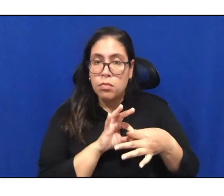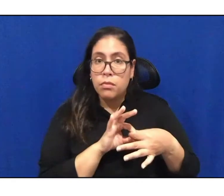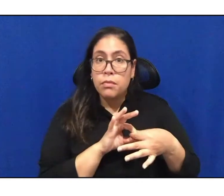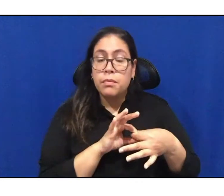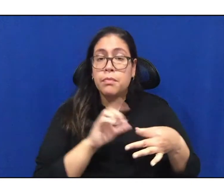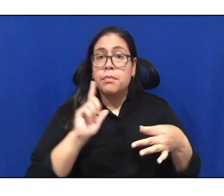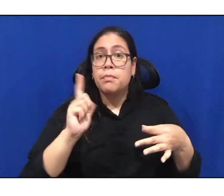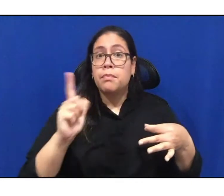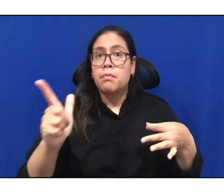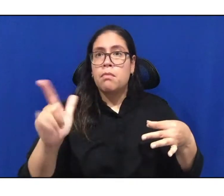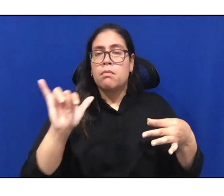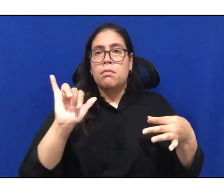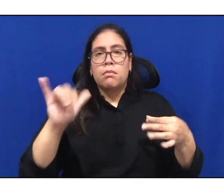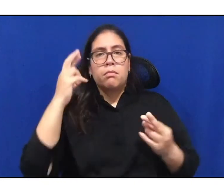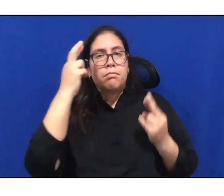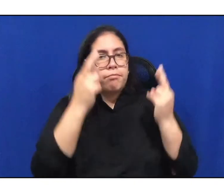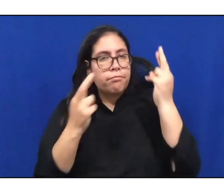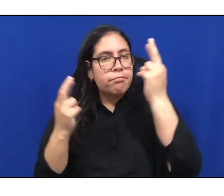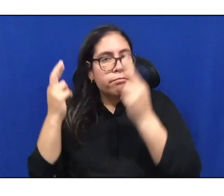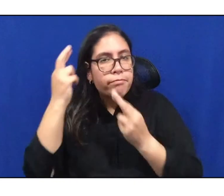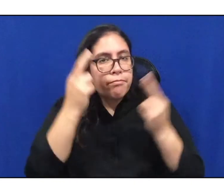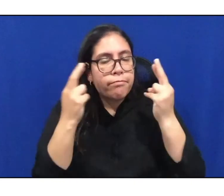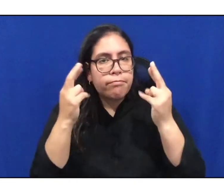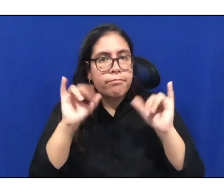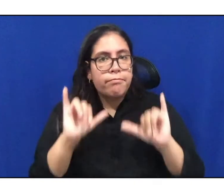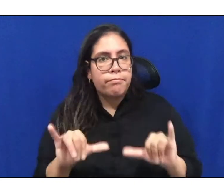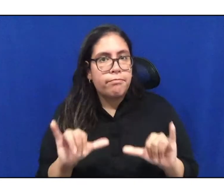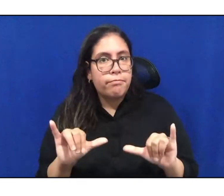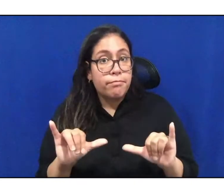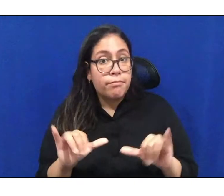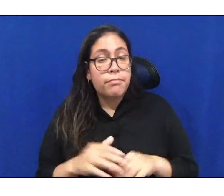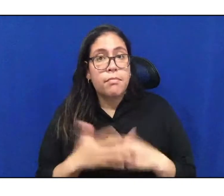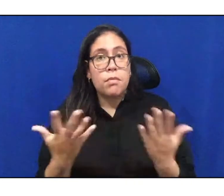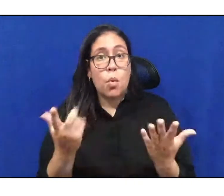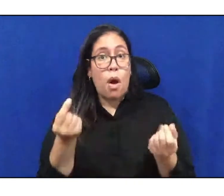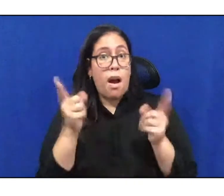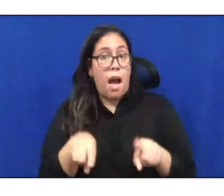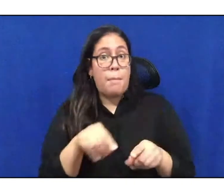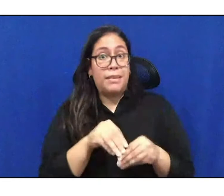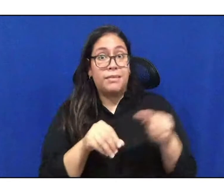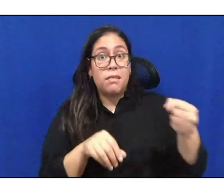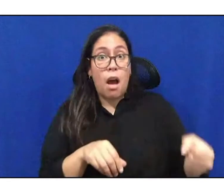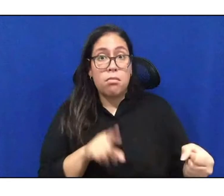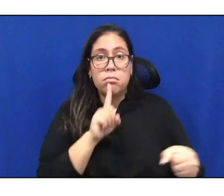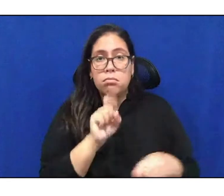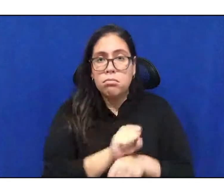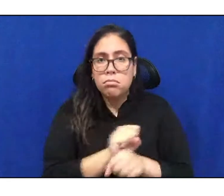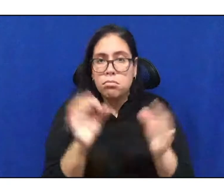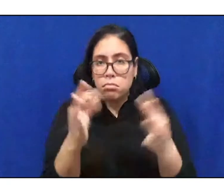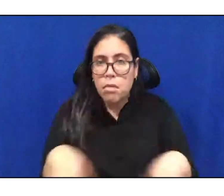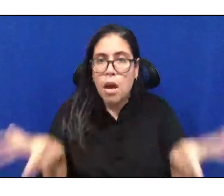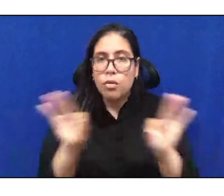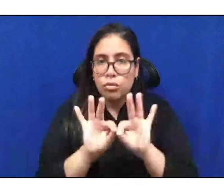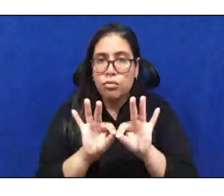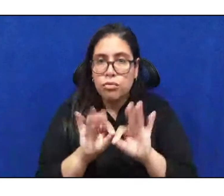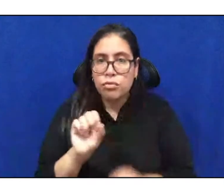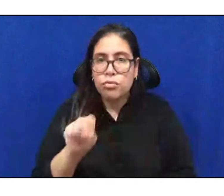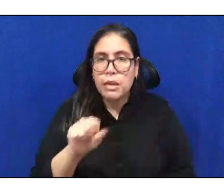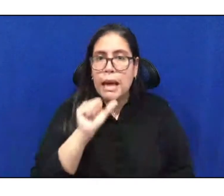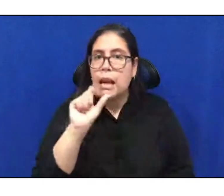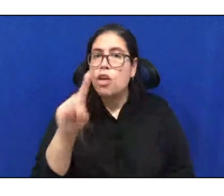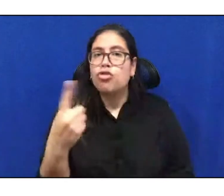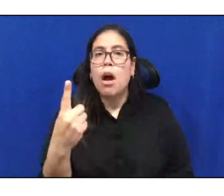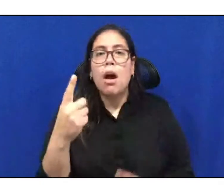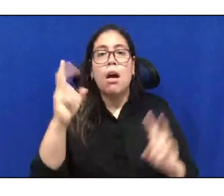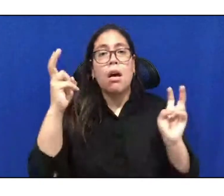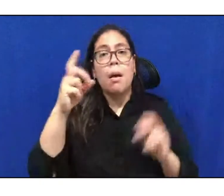come reckon with that, right? That what happened in the South actually mattered, that it wasn't about Black people escaping